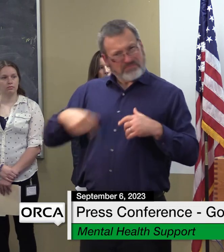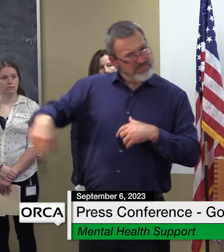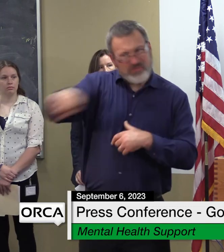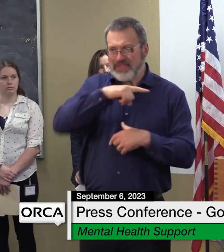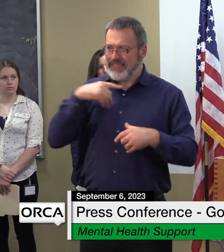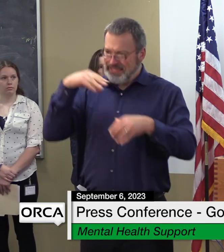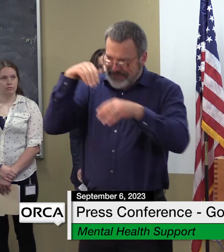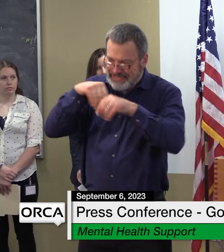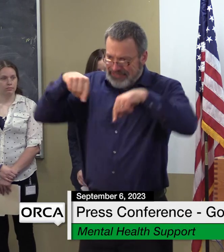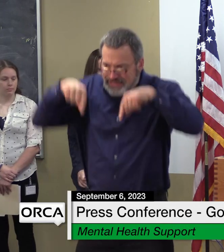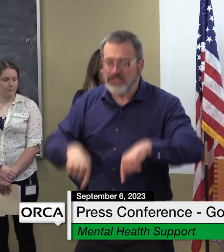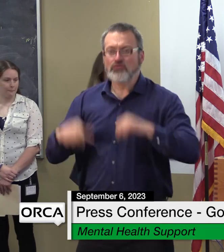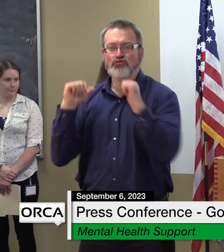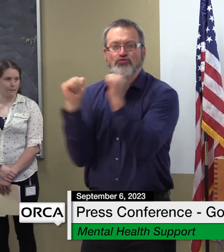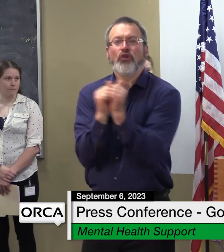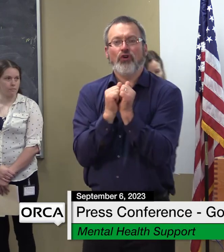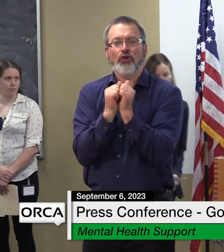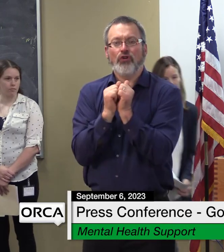Deputy Commissioner Kronf.